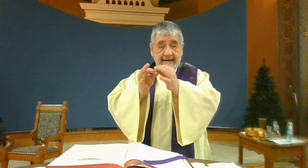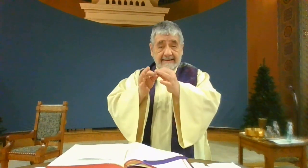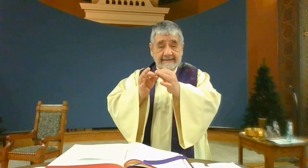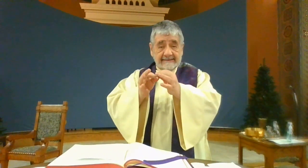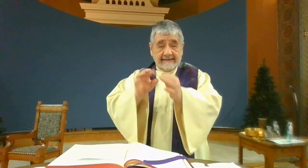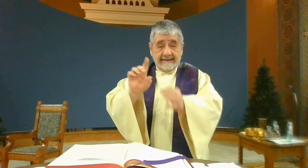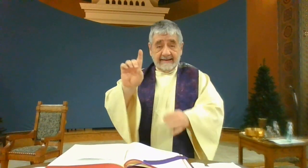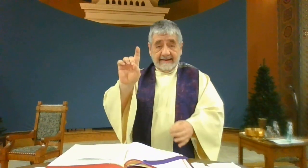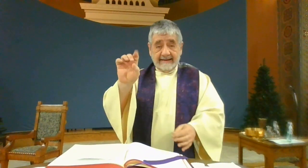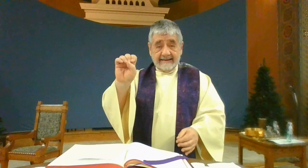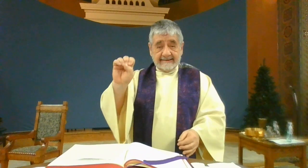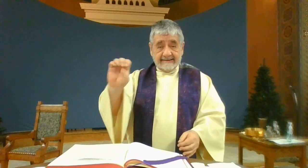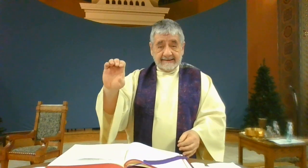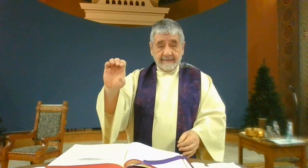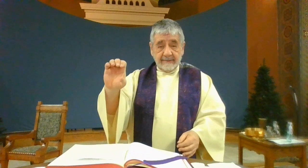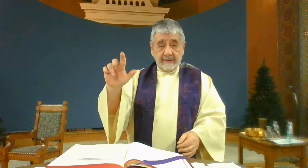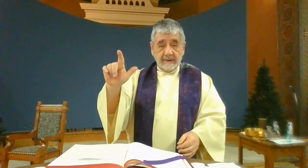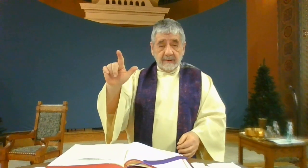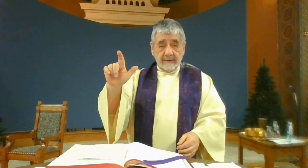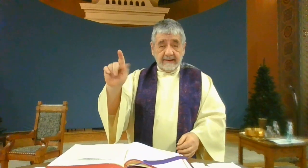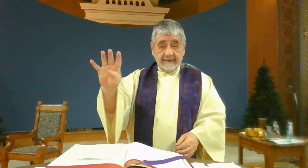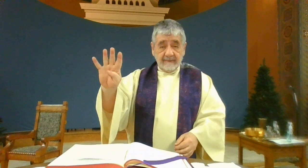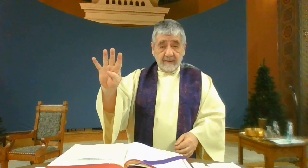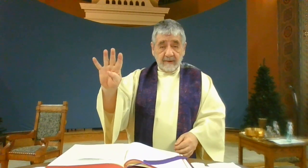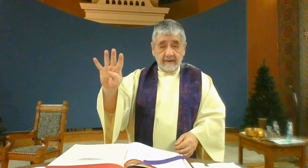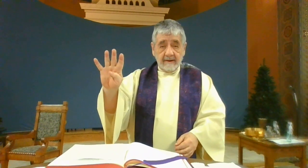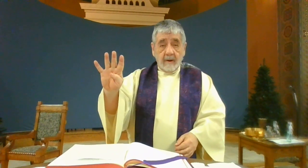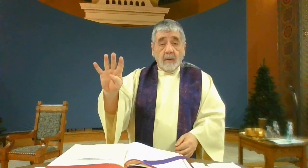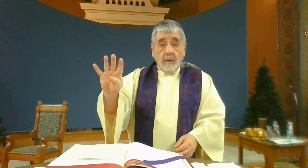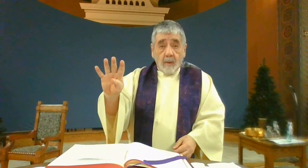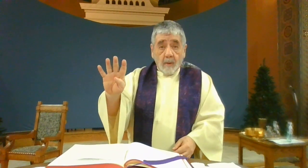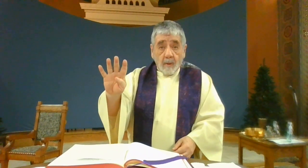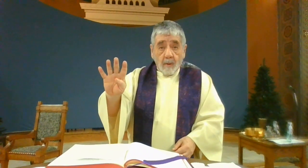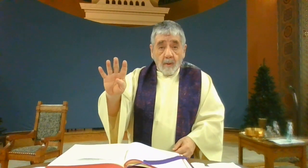So when you see this mass, it will be December 24th.